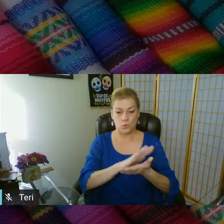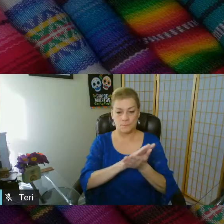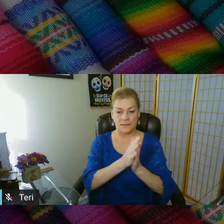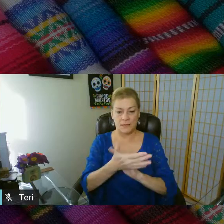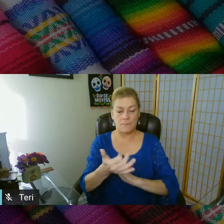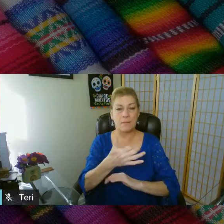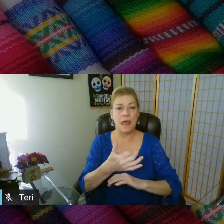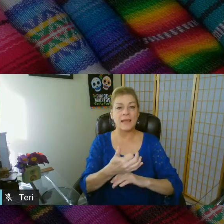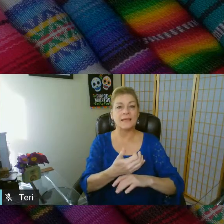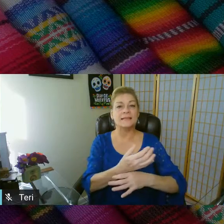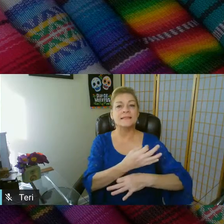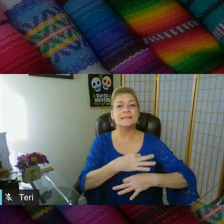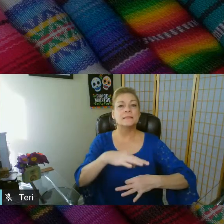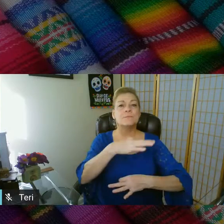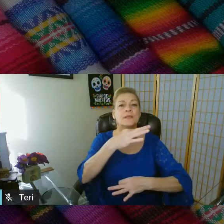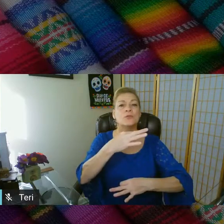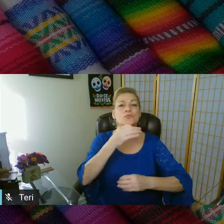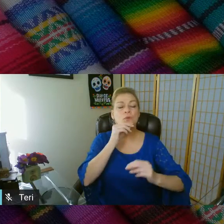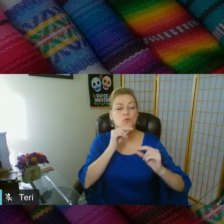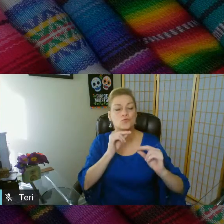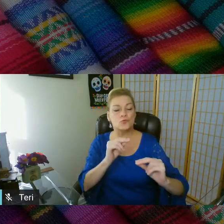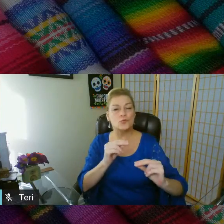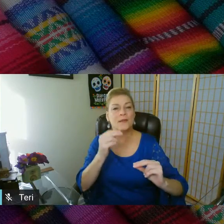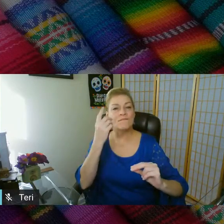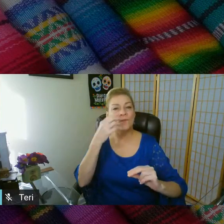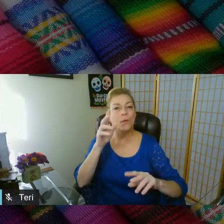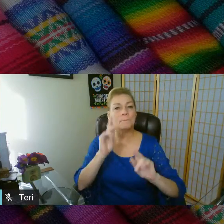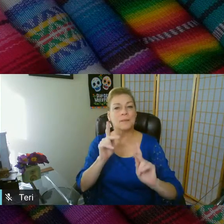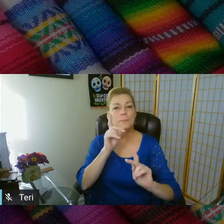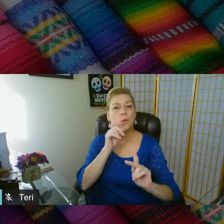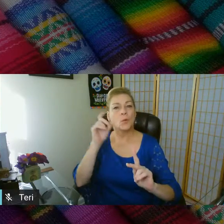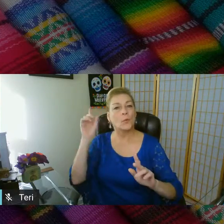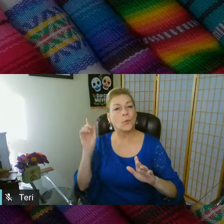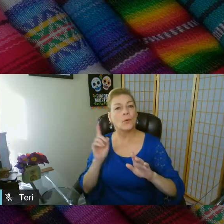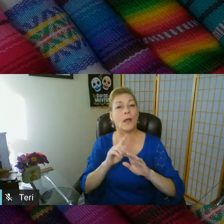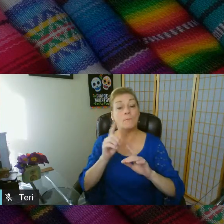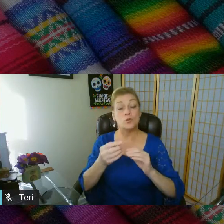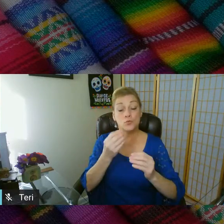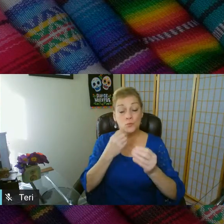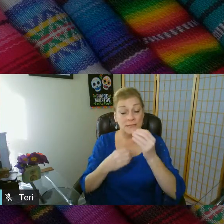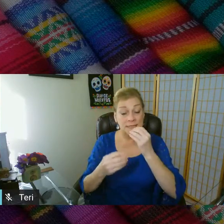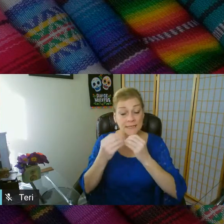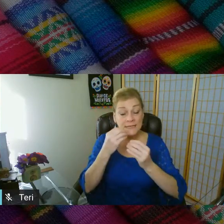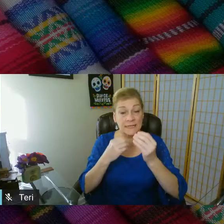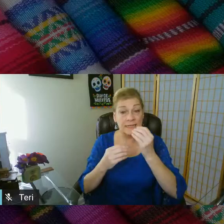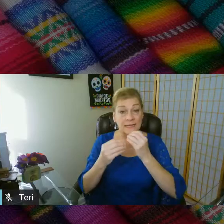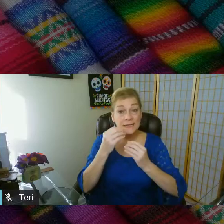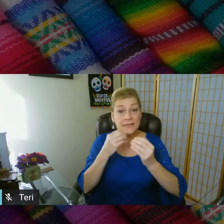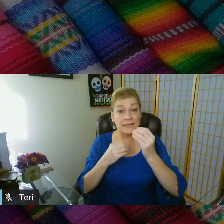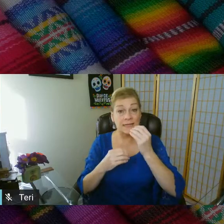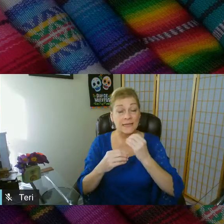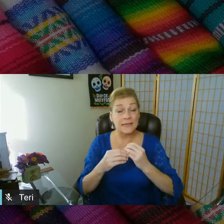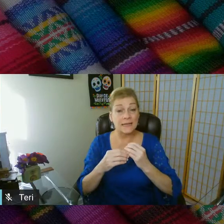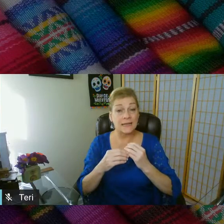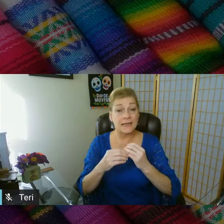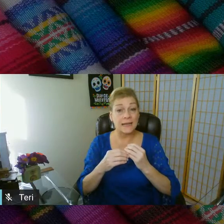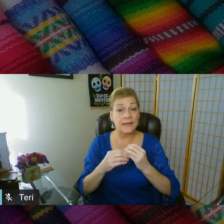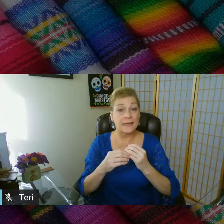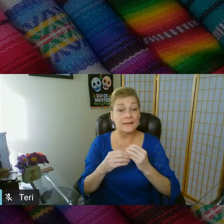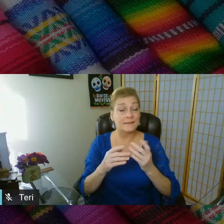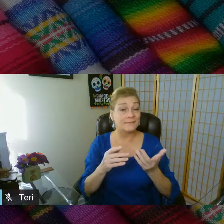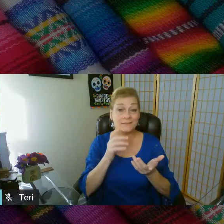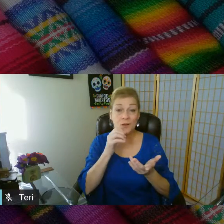spiritual nourishment for the ancestors who come. And so that when you eat it, it actually lacks nutritional value.